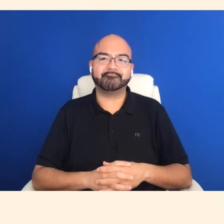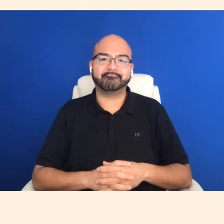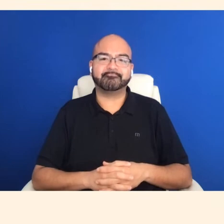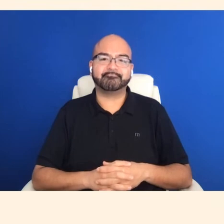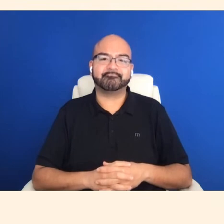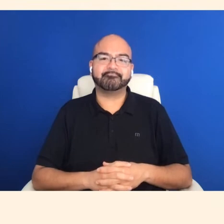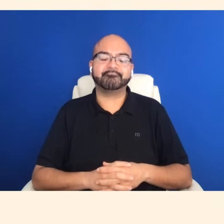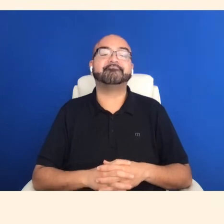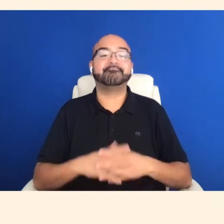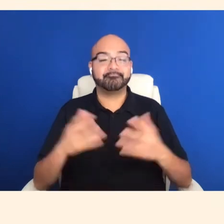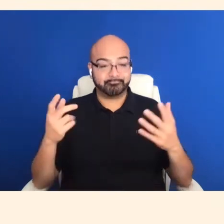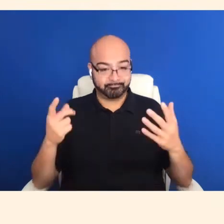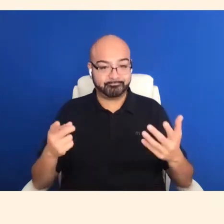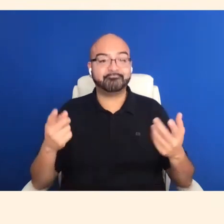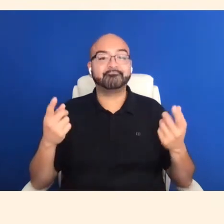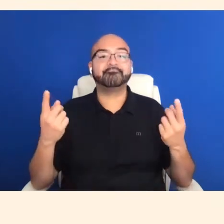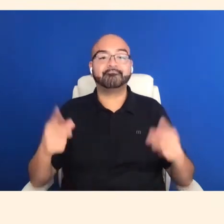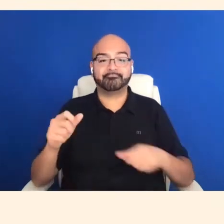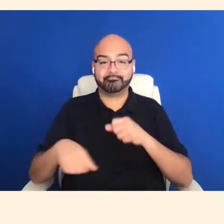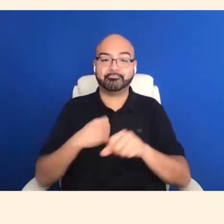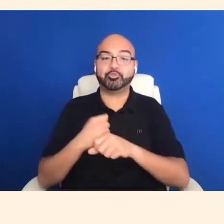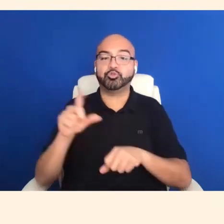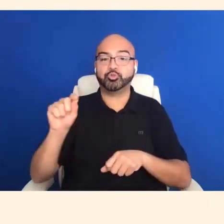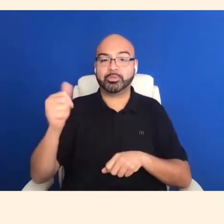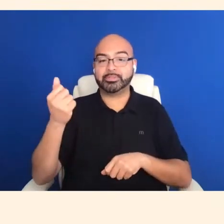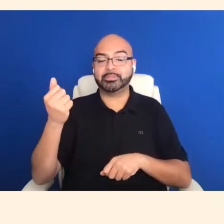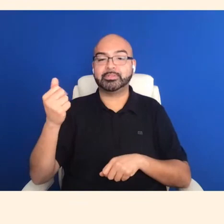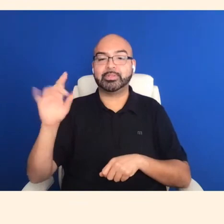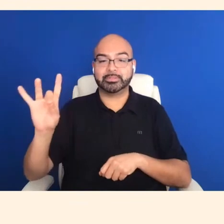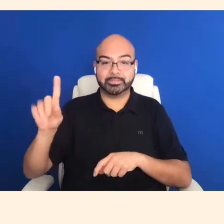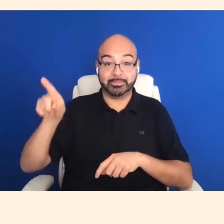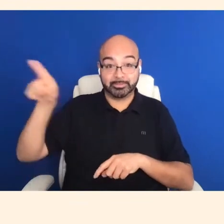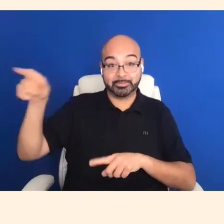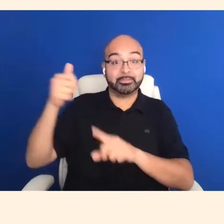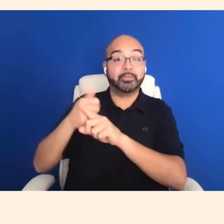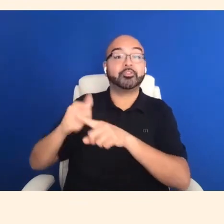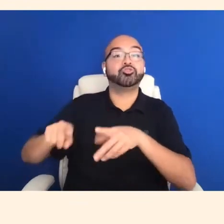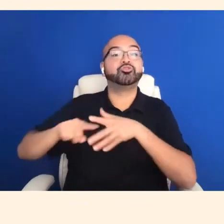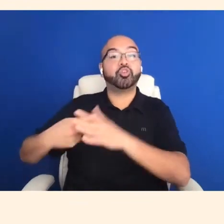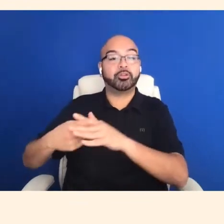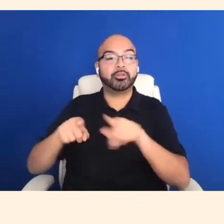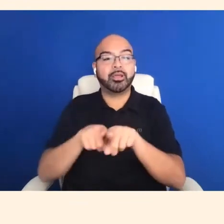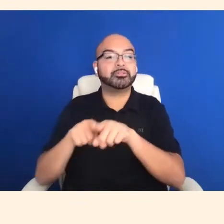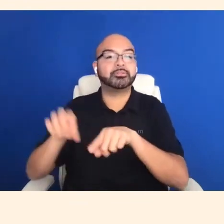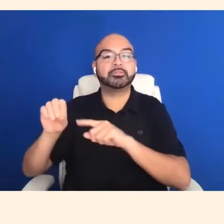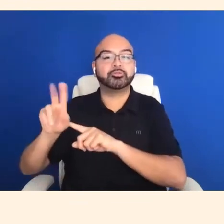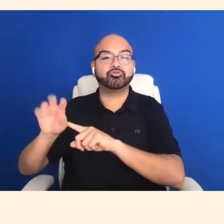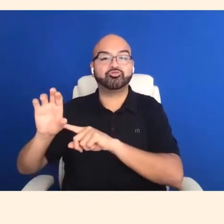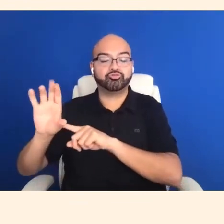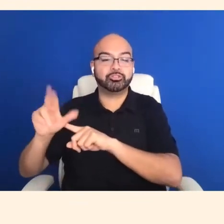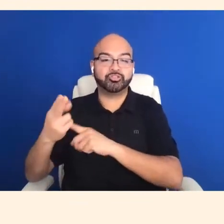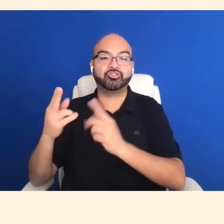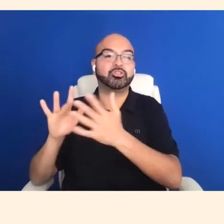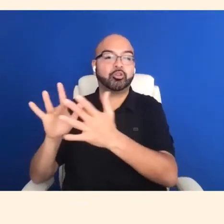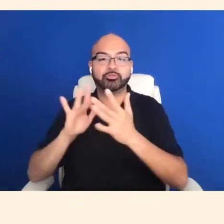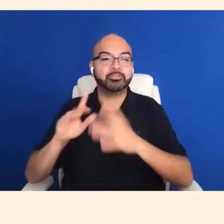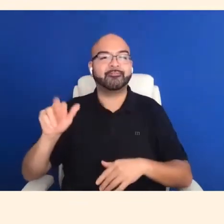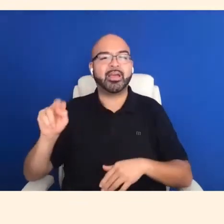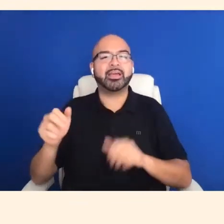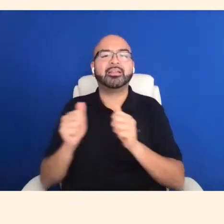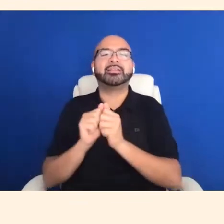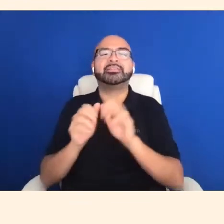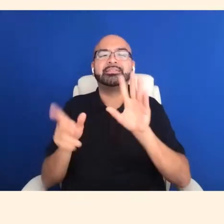like I said, in 2018, she started as an outreach man. In 2019, with a team of about